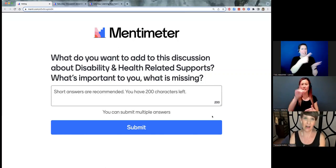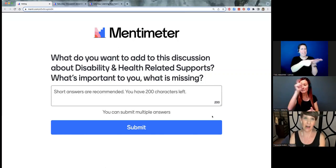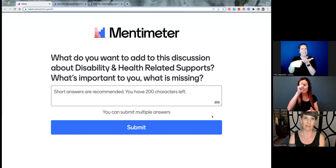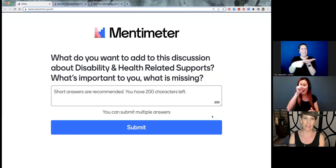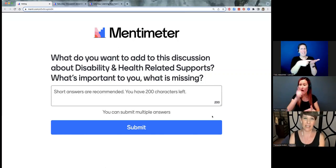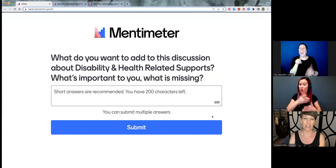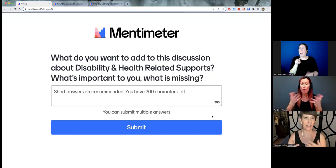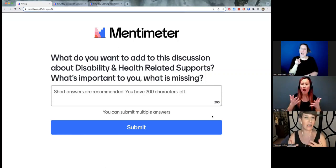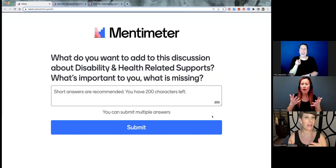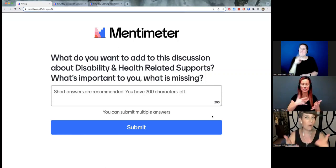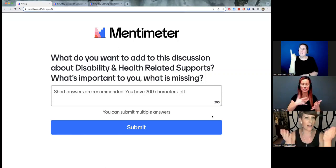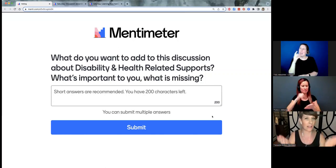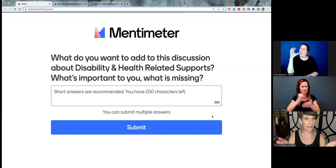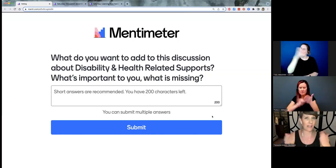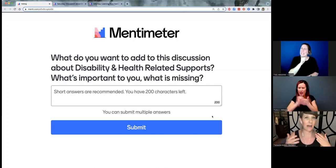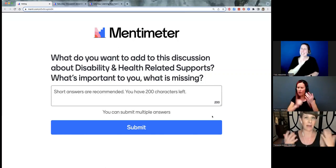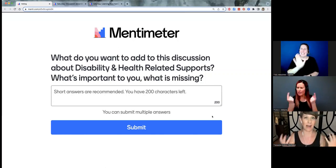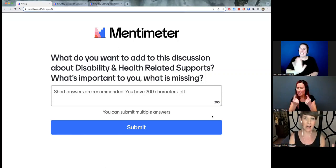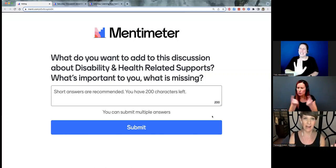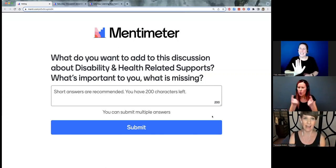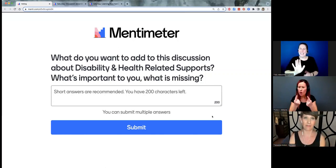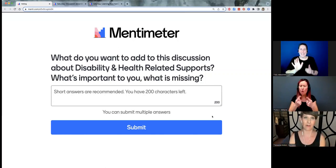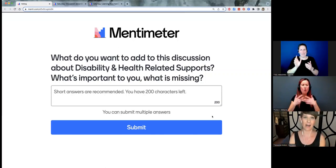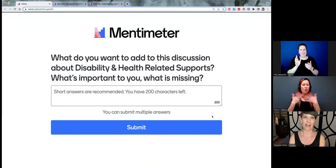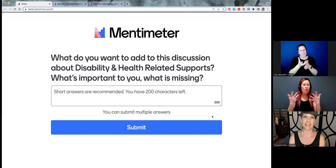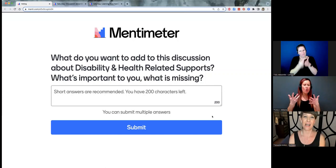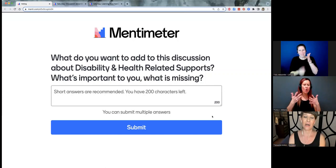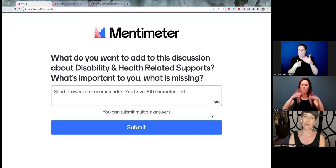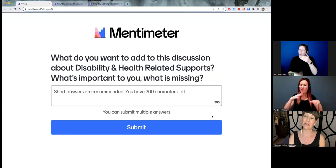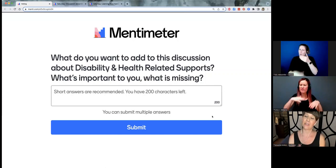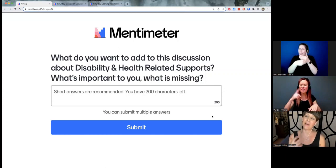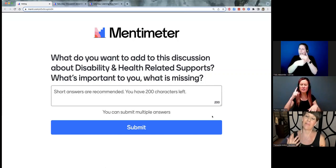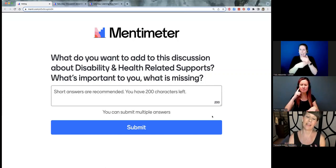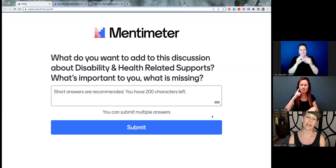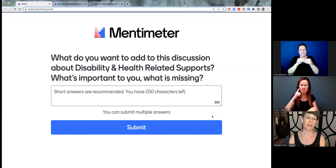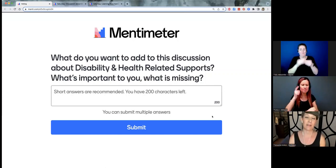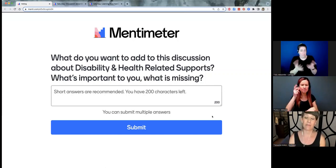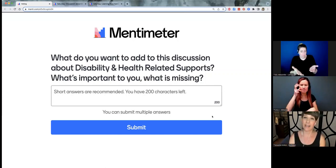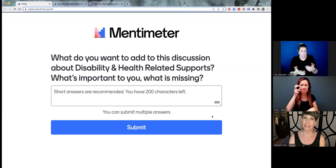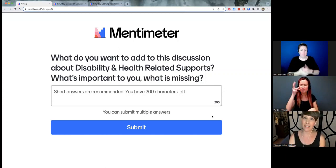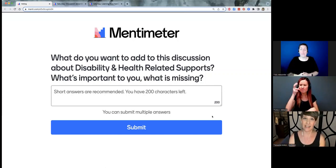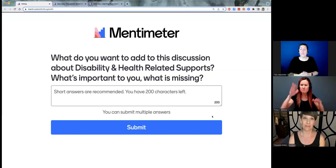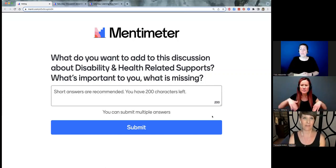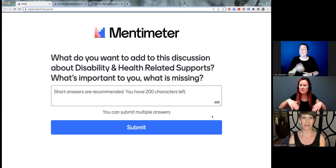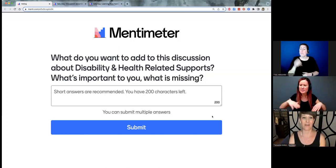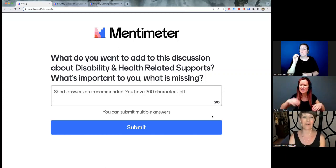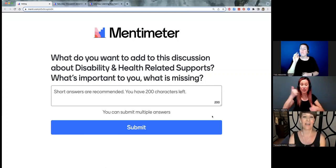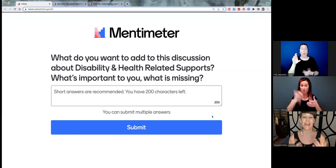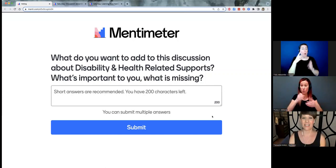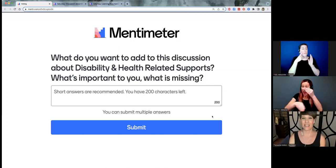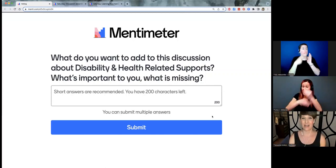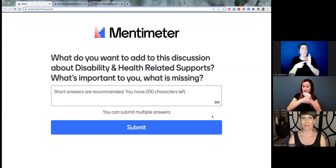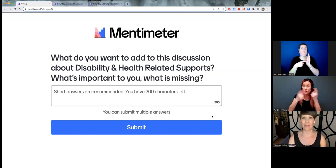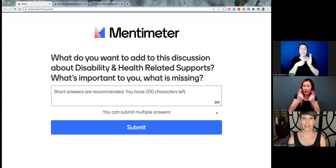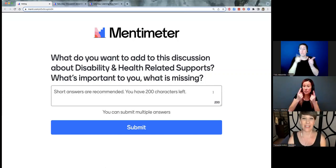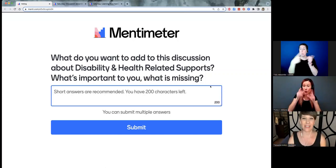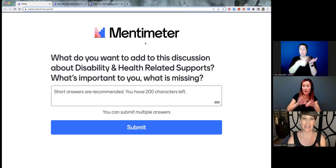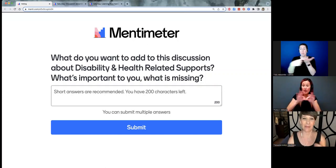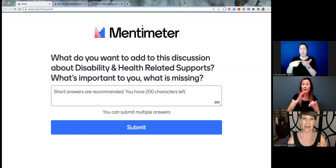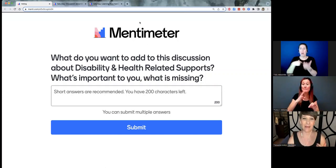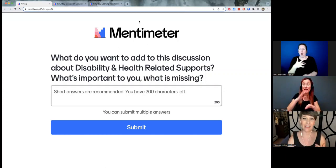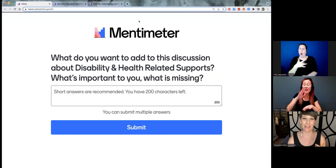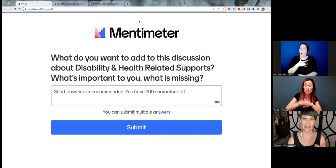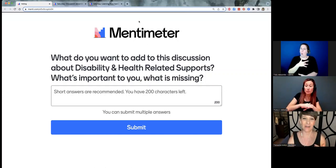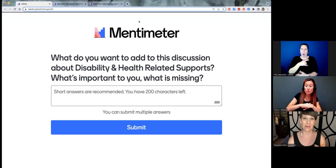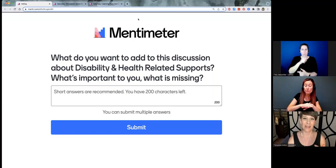in the conversation that you want to lift up and highlight for us? Was there something that really resonated for you? Just an opportunity to